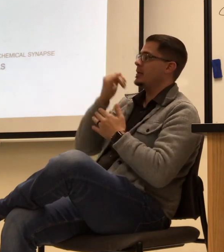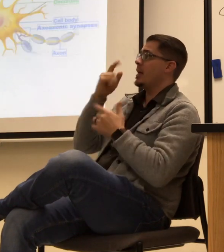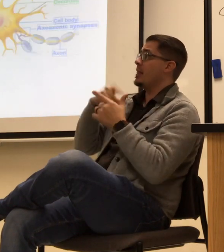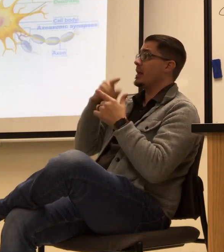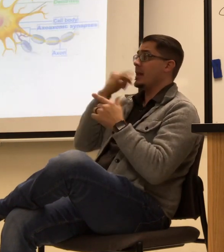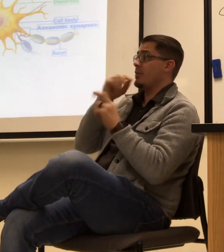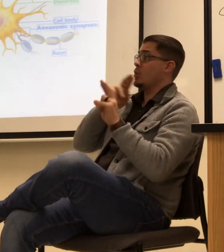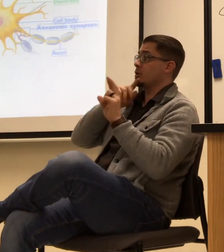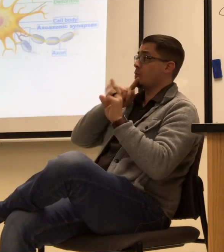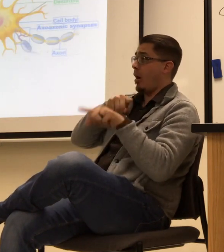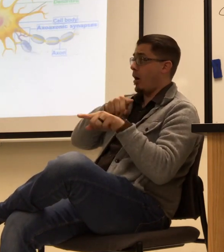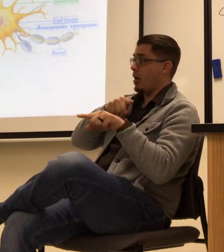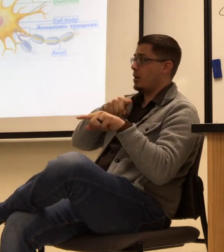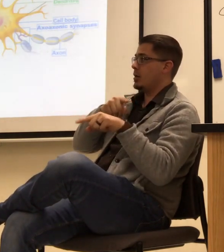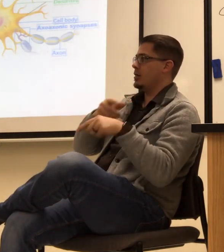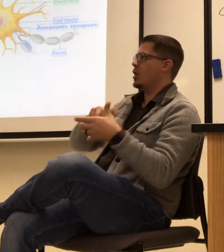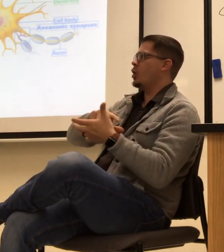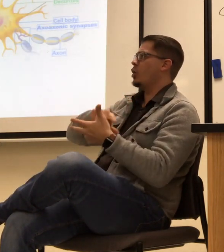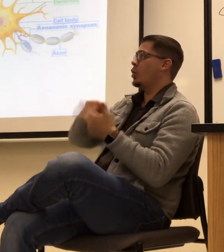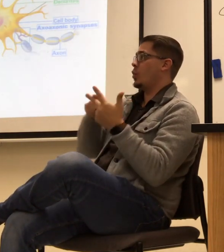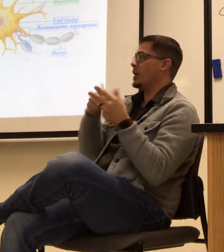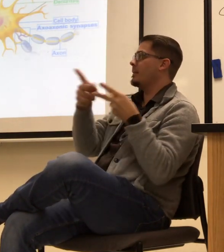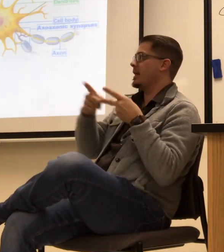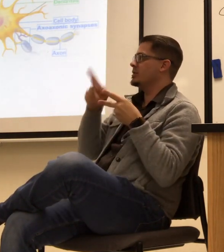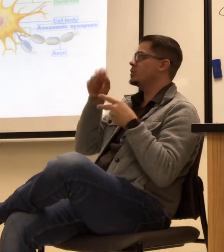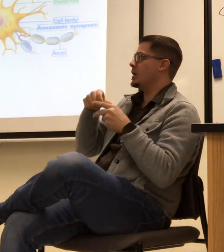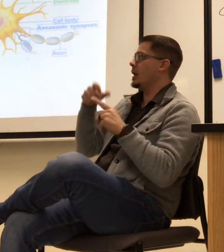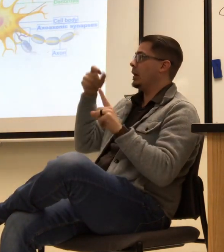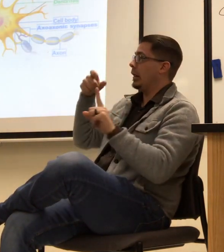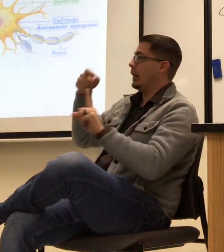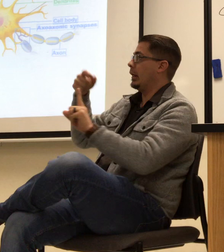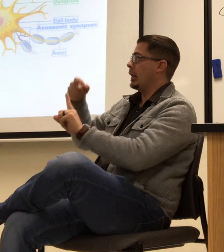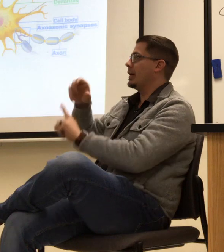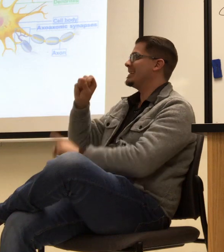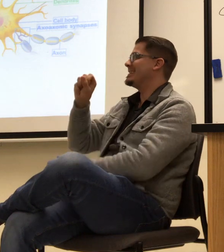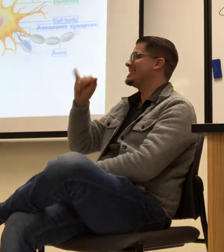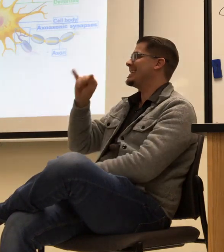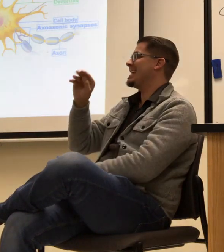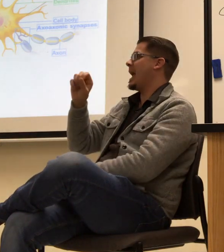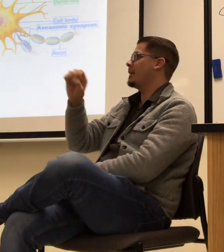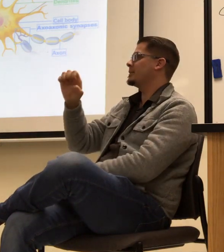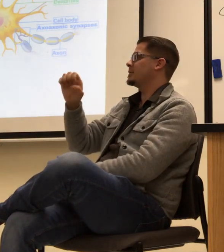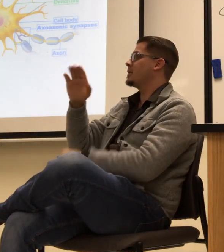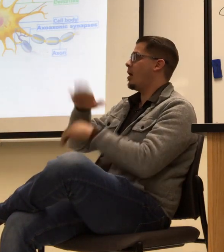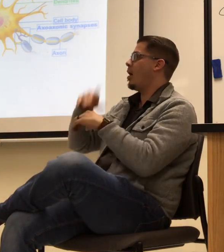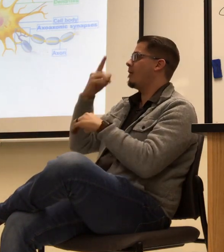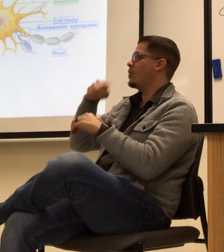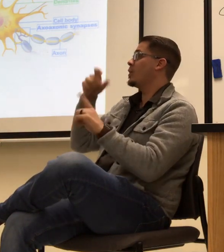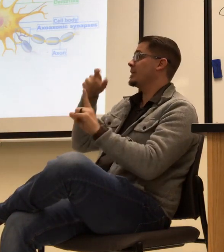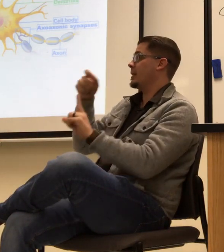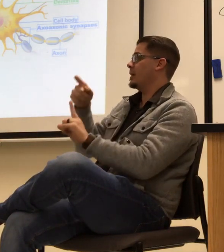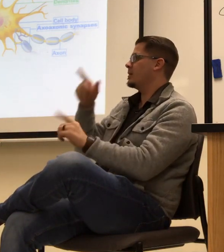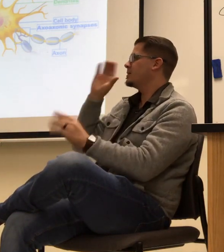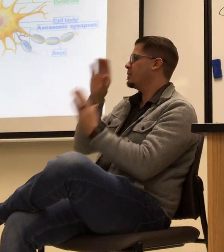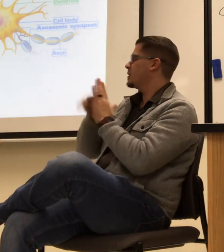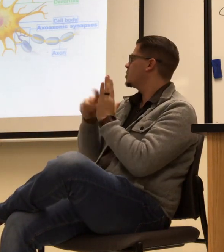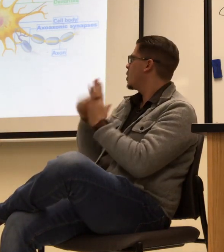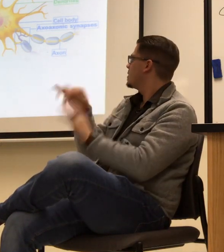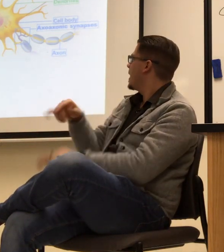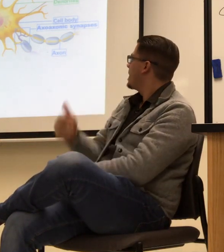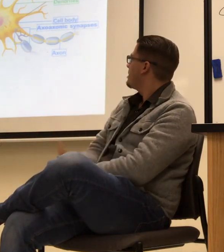to a stimulus, there are 3 places you can synapse onto it to stimulate it. And this figure kind of shows